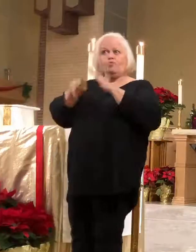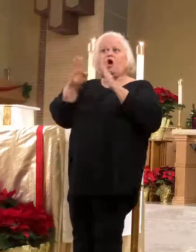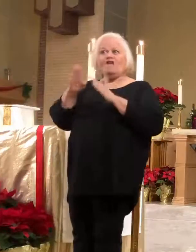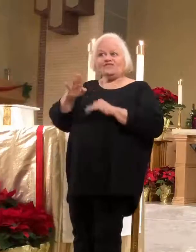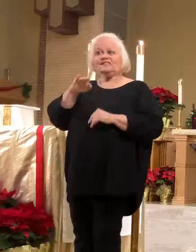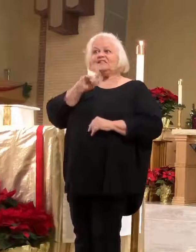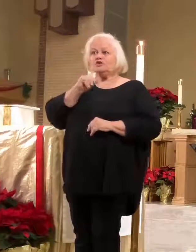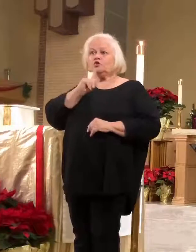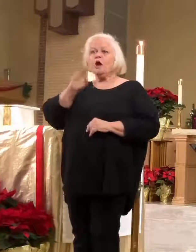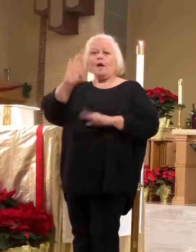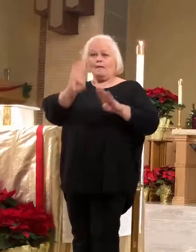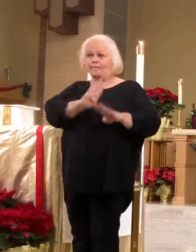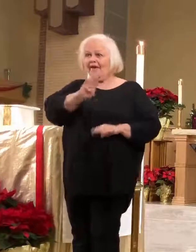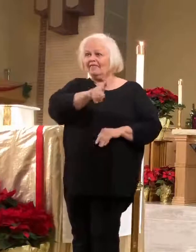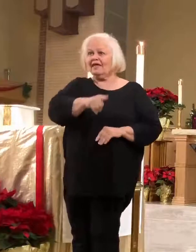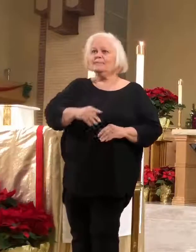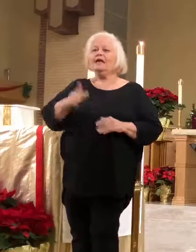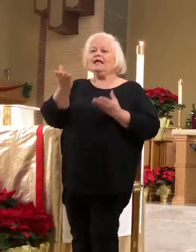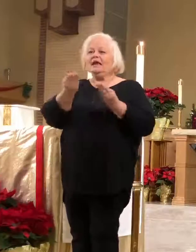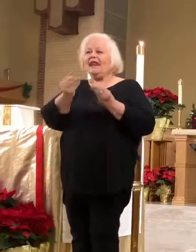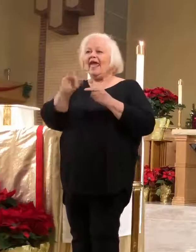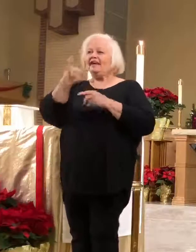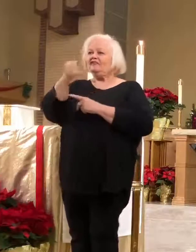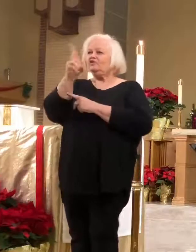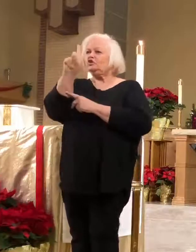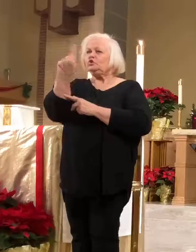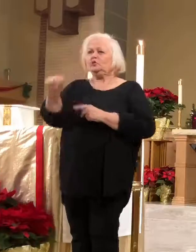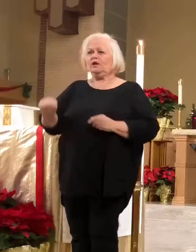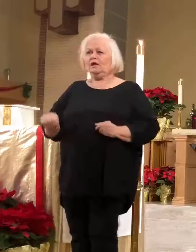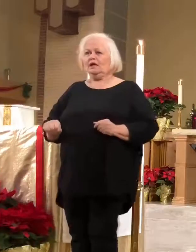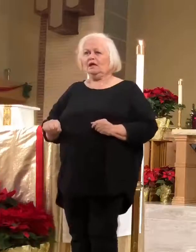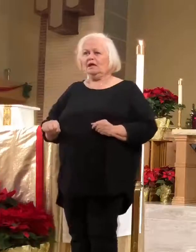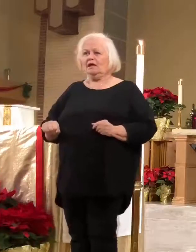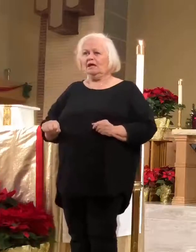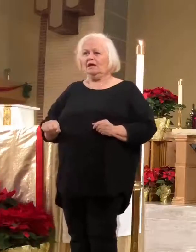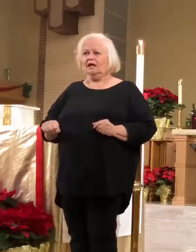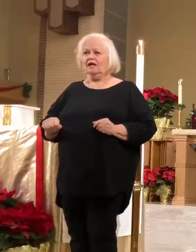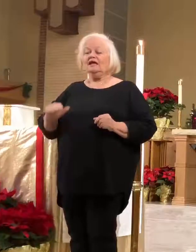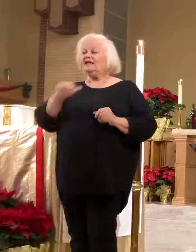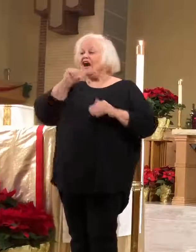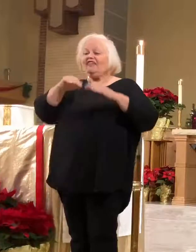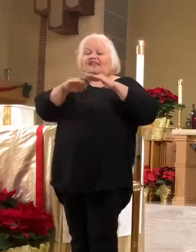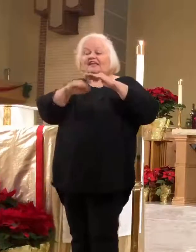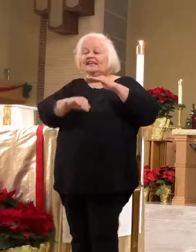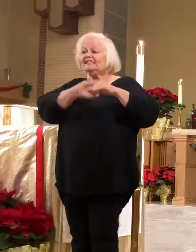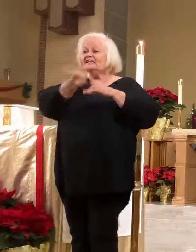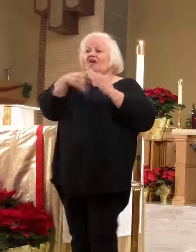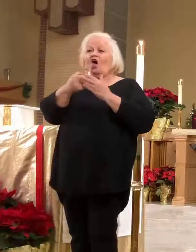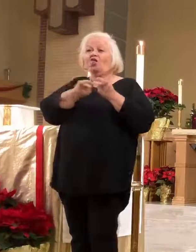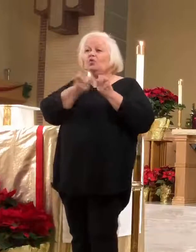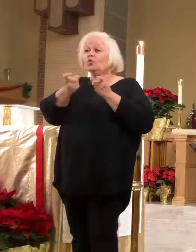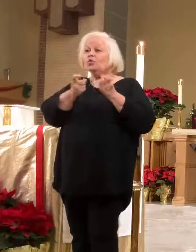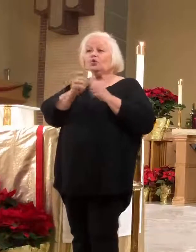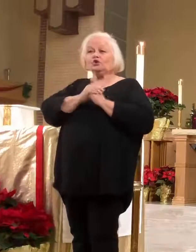true. Bethlehem, land of Judah, you're not the least among the rulers.